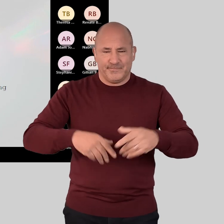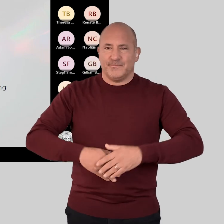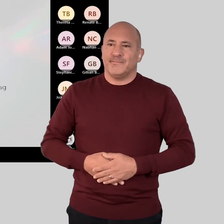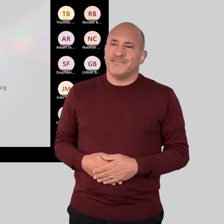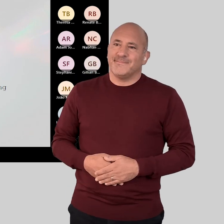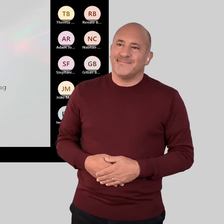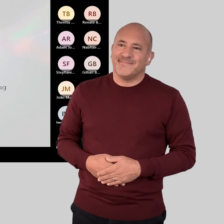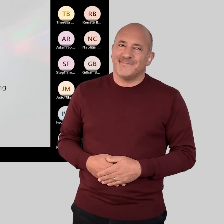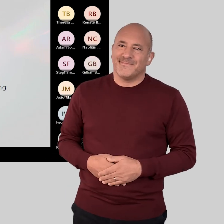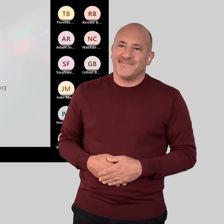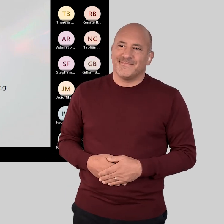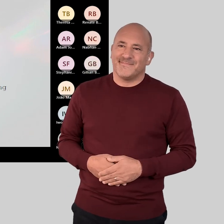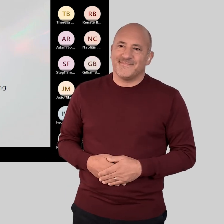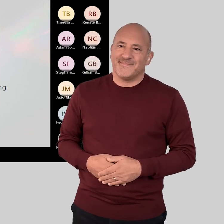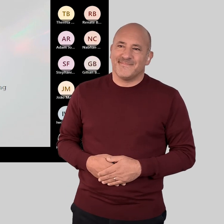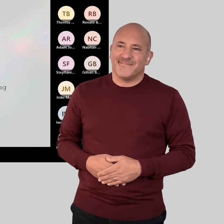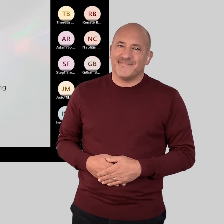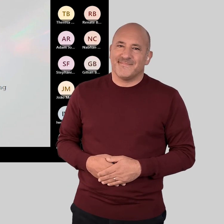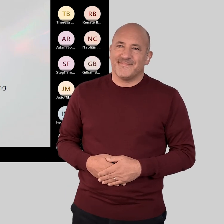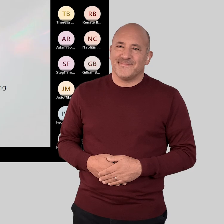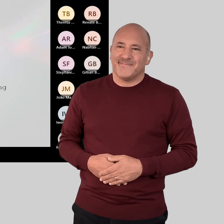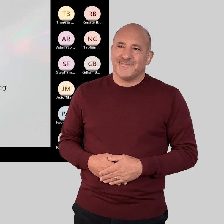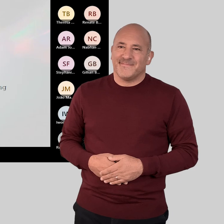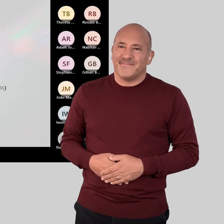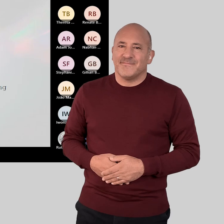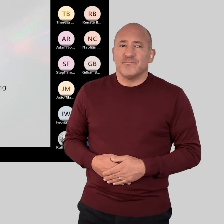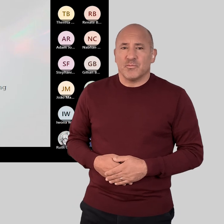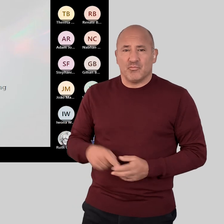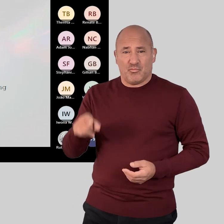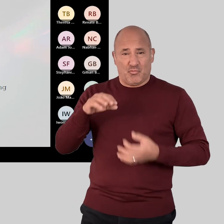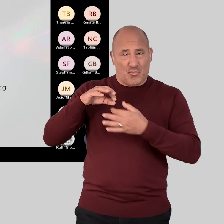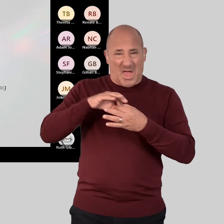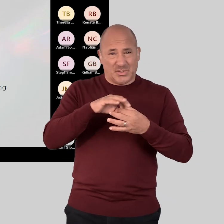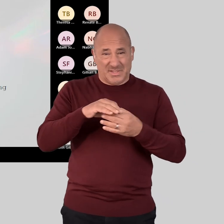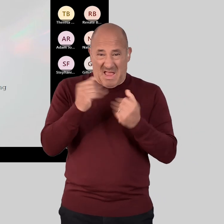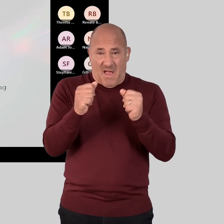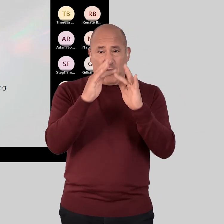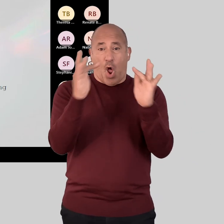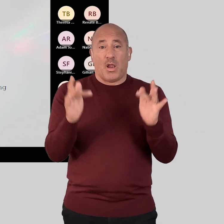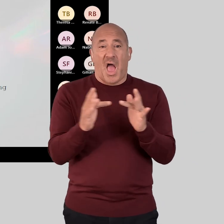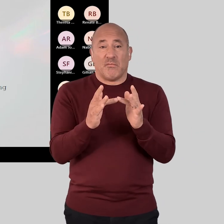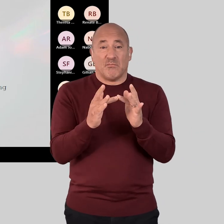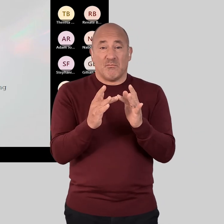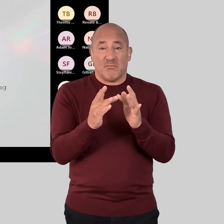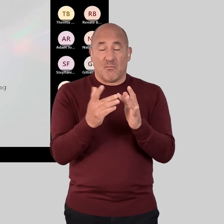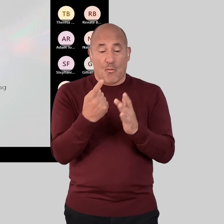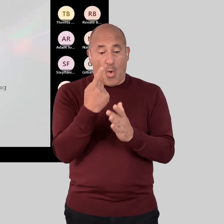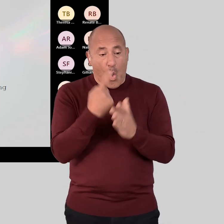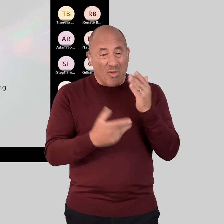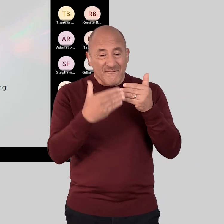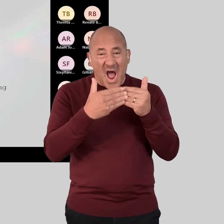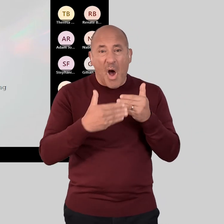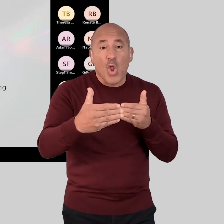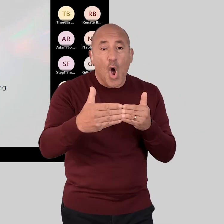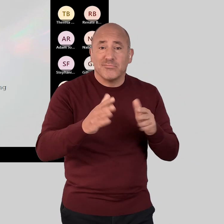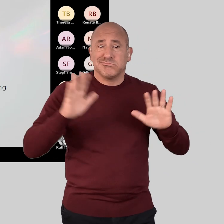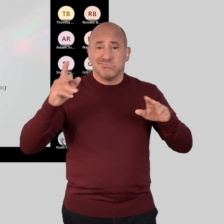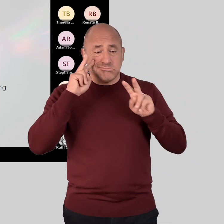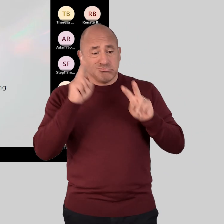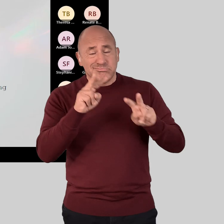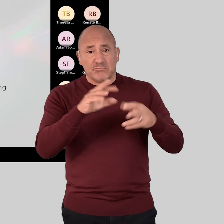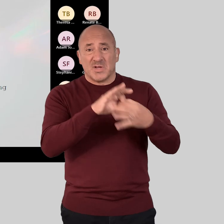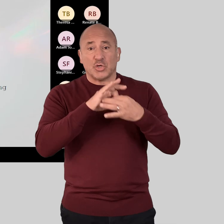Thanks everyone for your patience and understanding. Yeah. And relational, so it exists